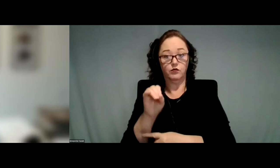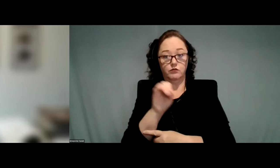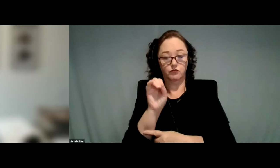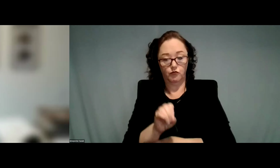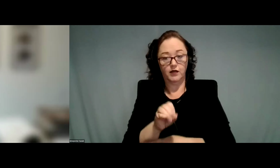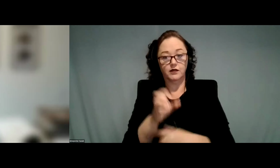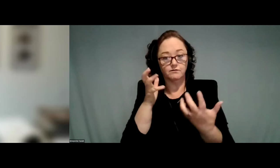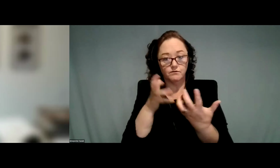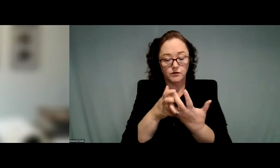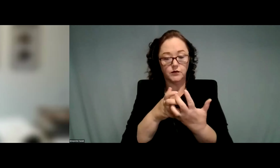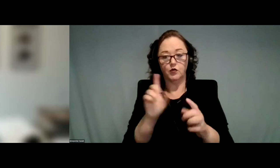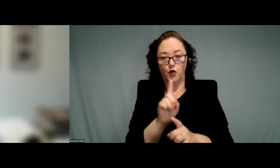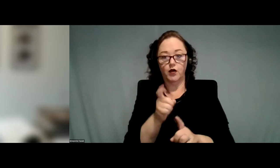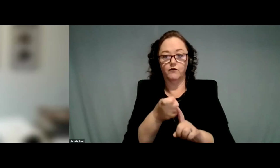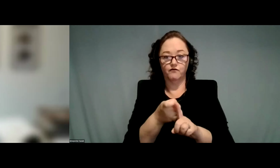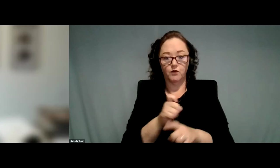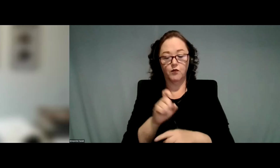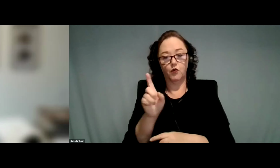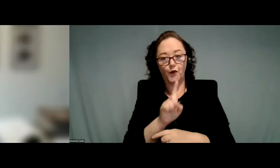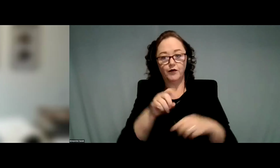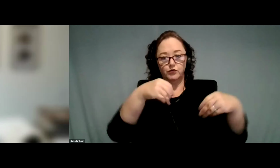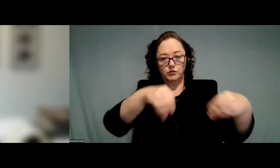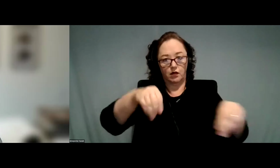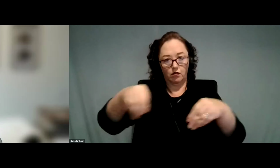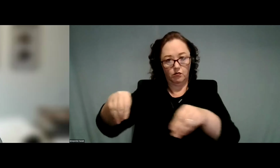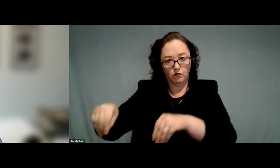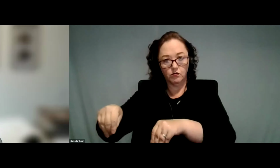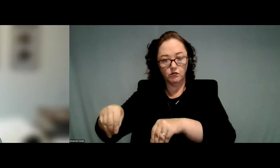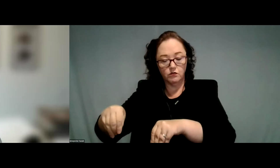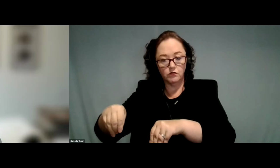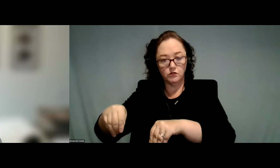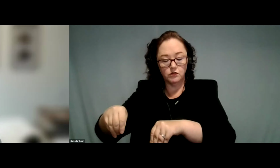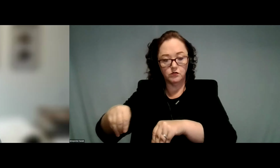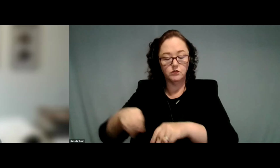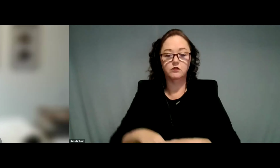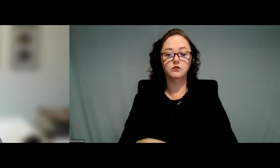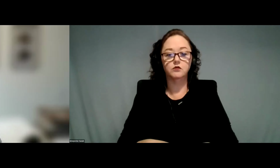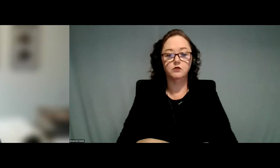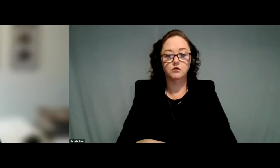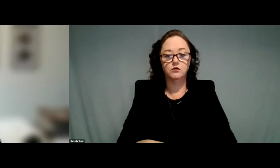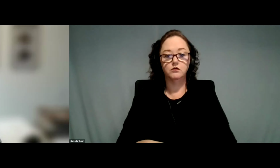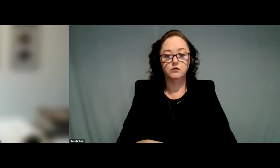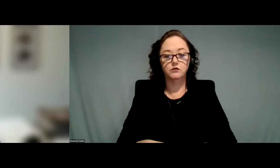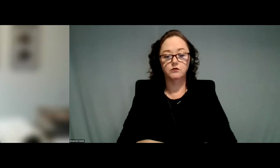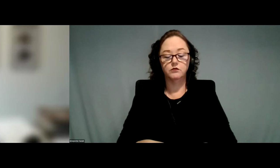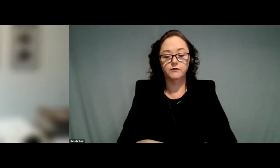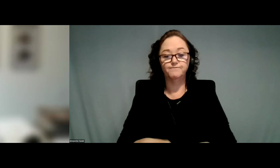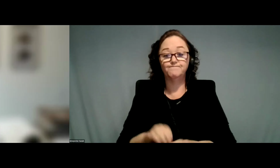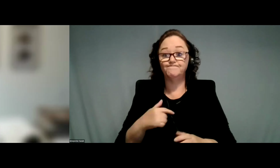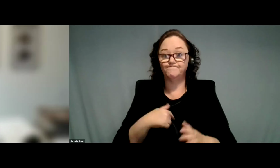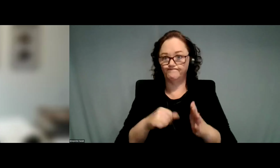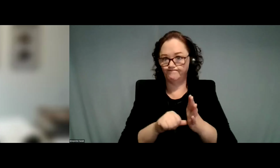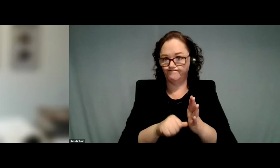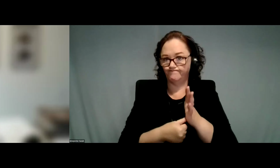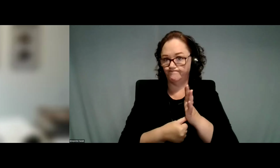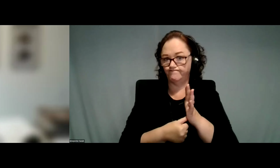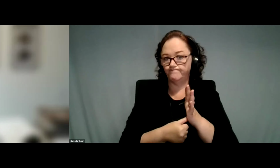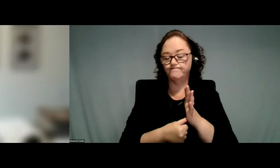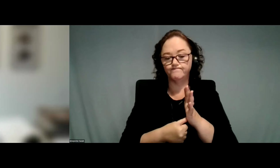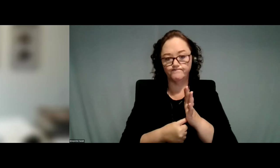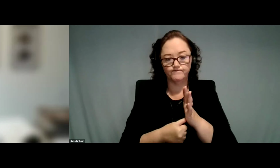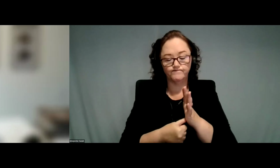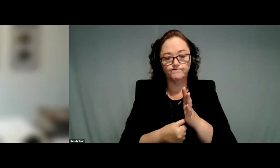you are, from where you are making the sales. And that is, I emphasize that because one of the ways